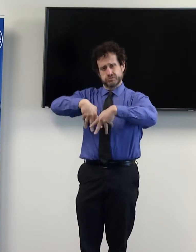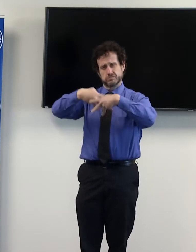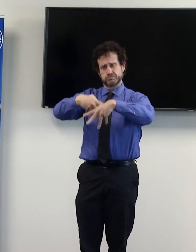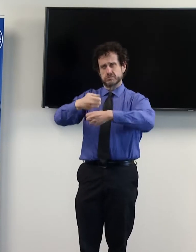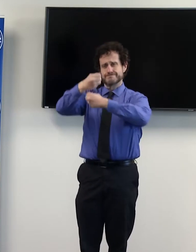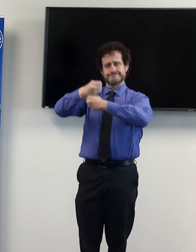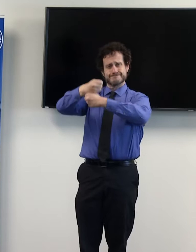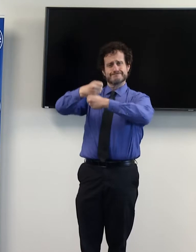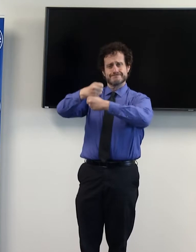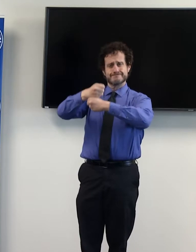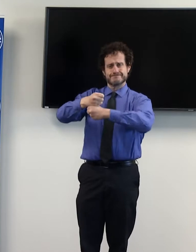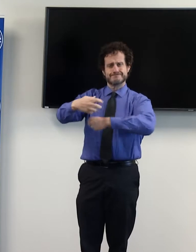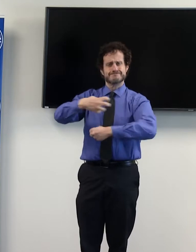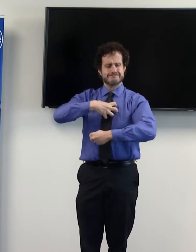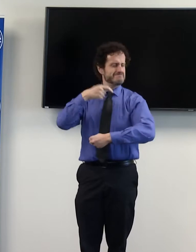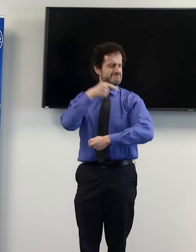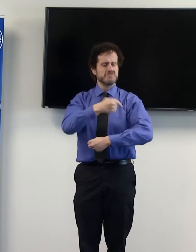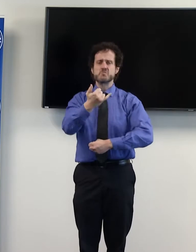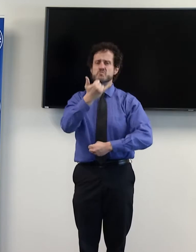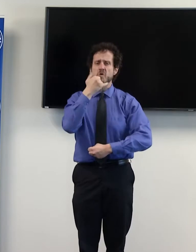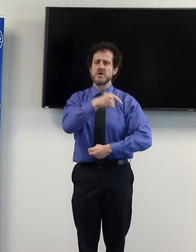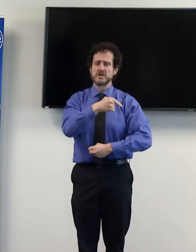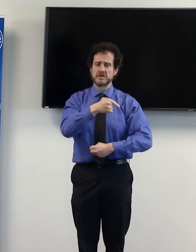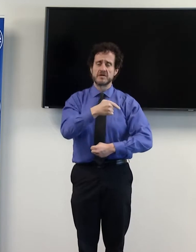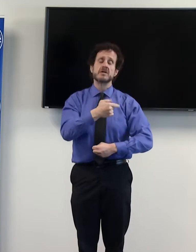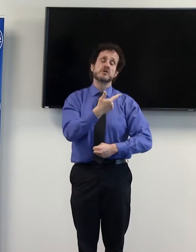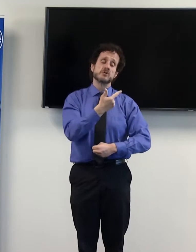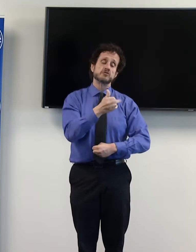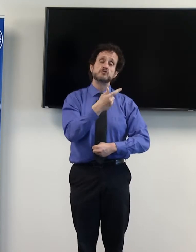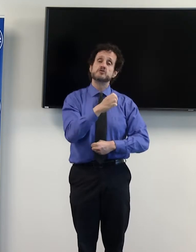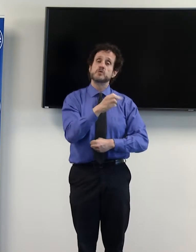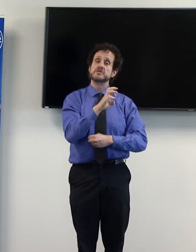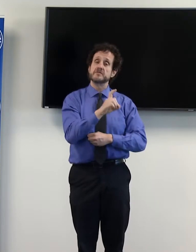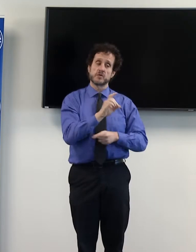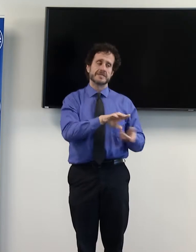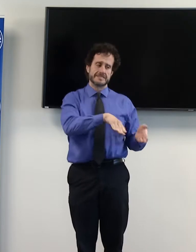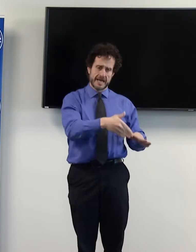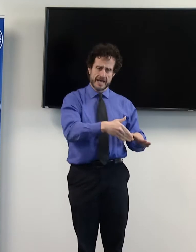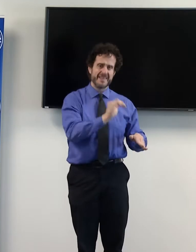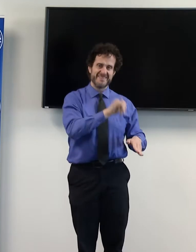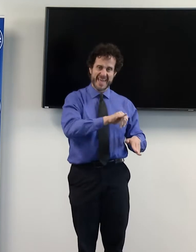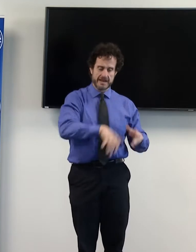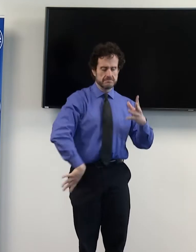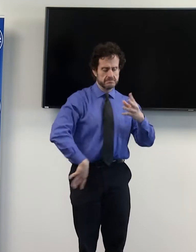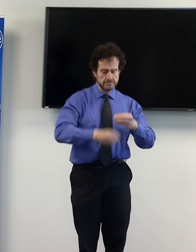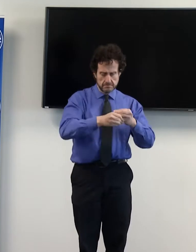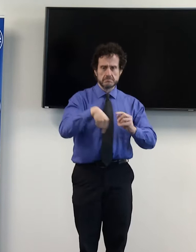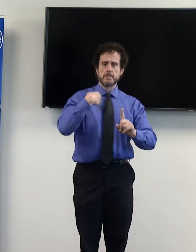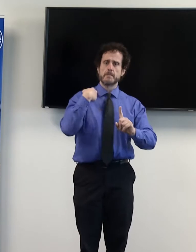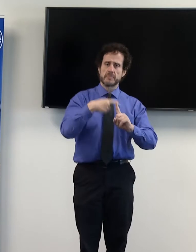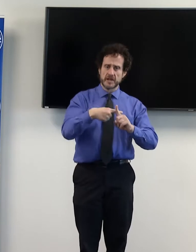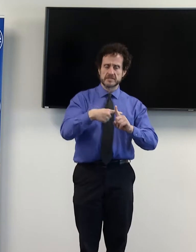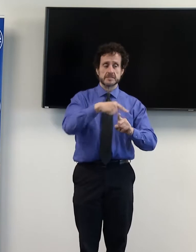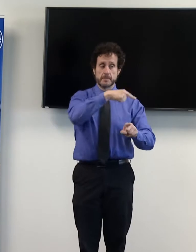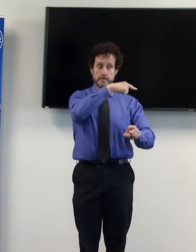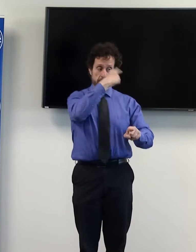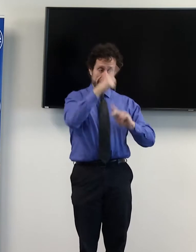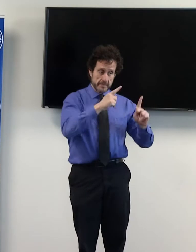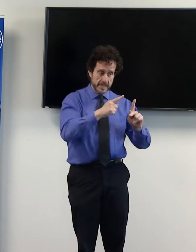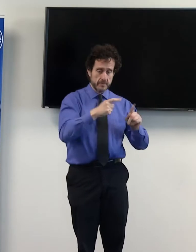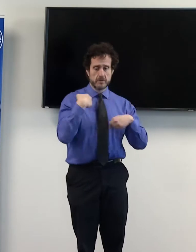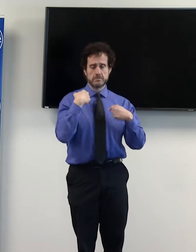the injustice not only of George Floyd's death, but the injustices inflicted upon Black and brown people